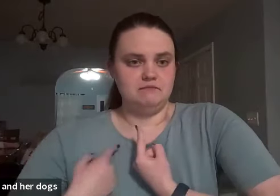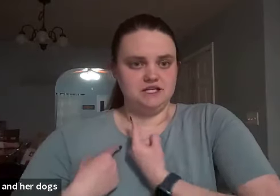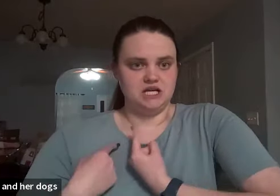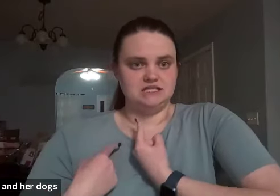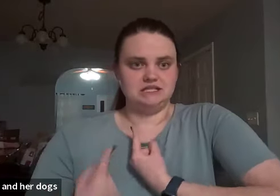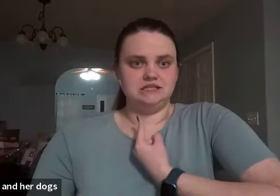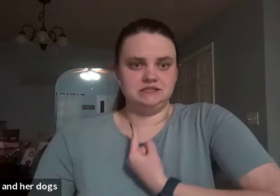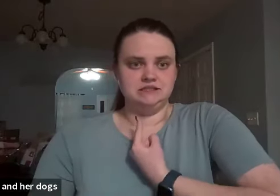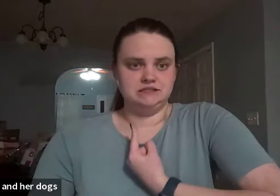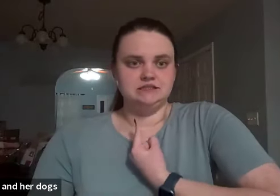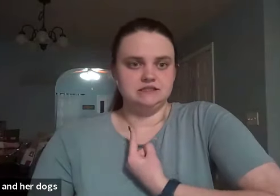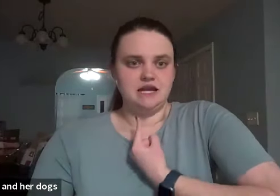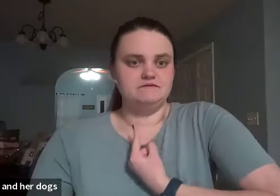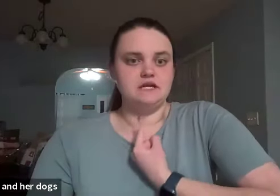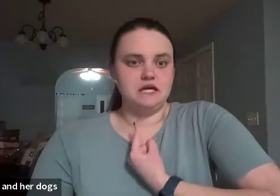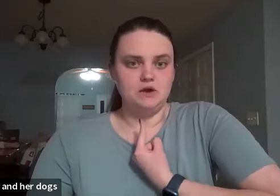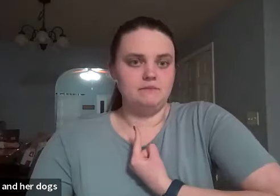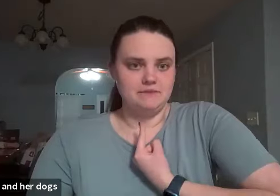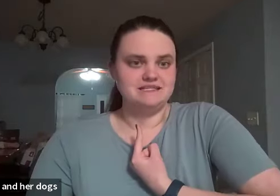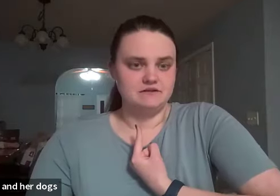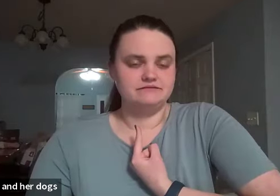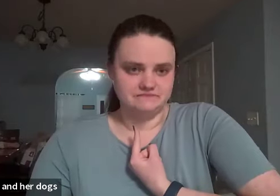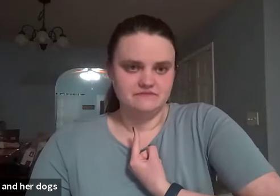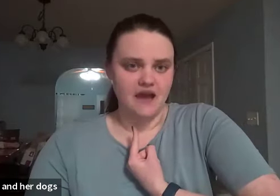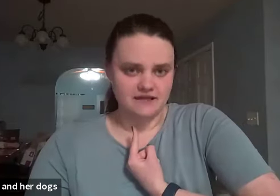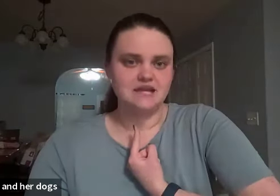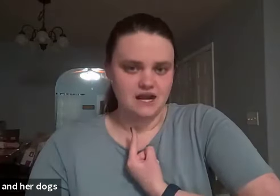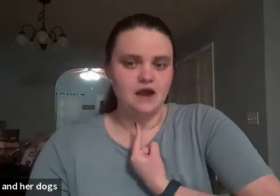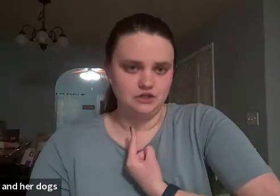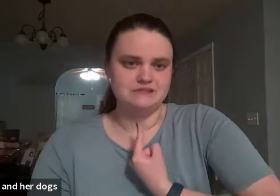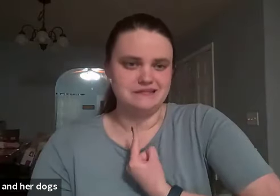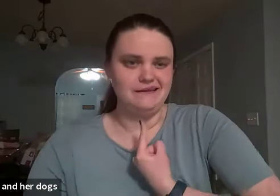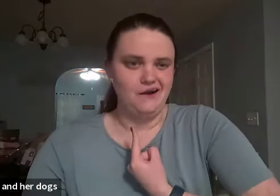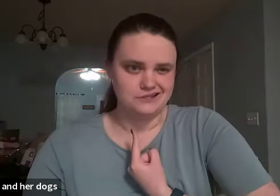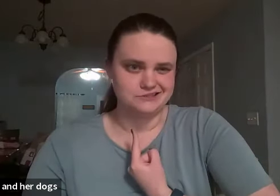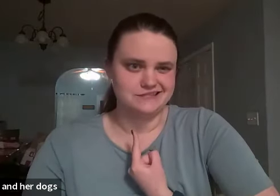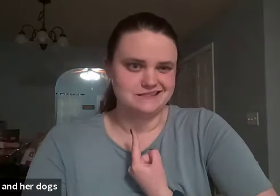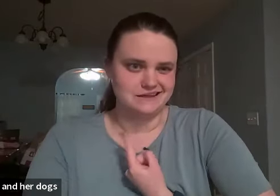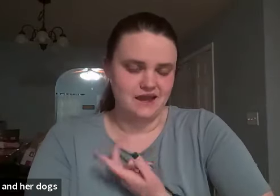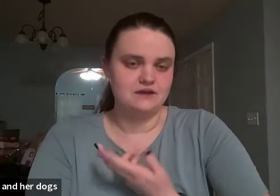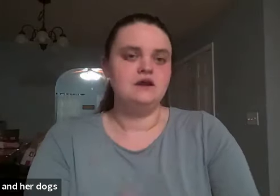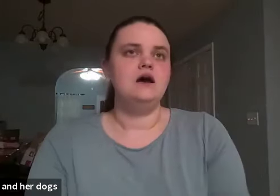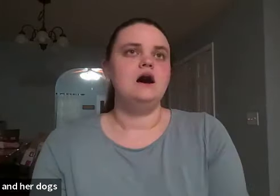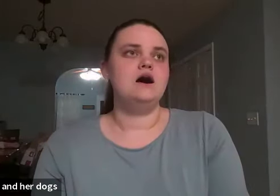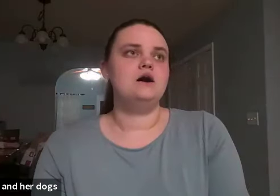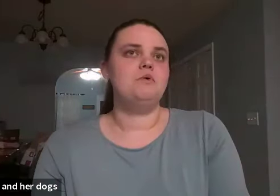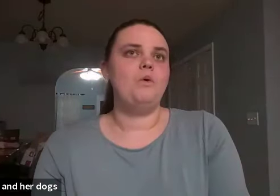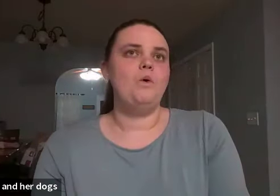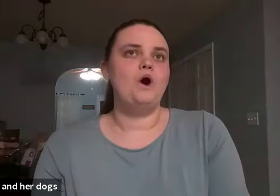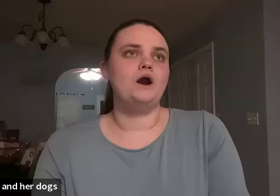in my chest. Like I'm feeling alone, I'm by myself. That's kind of how you would say like ostracized like that.